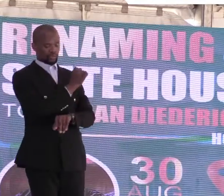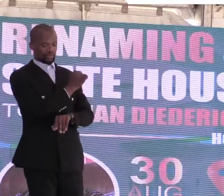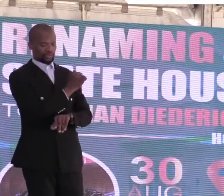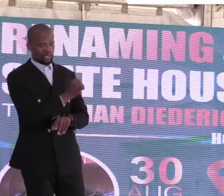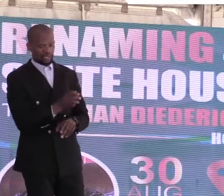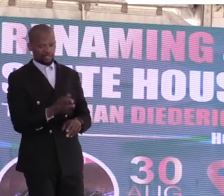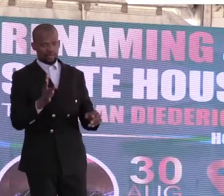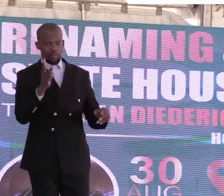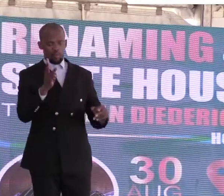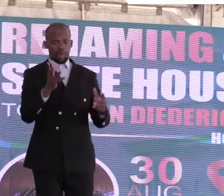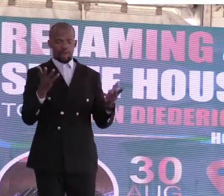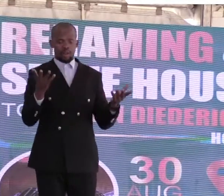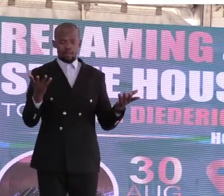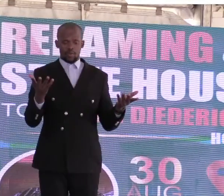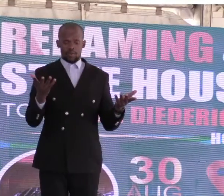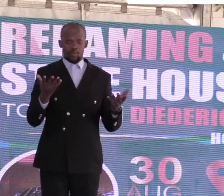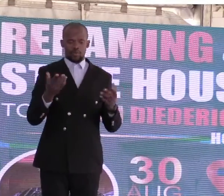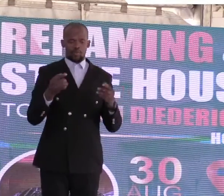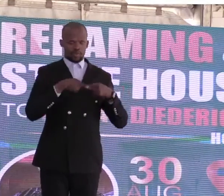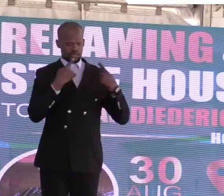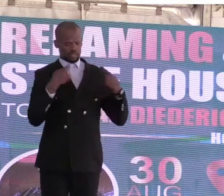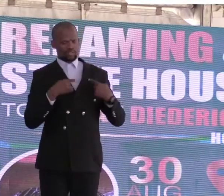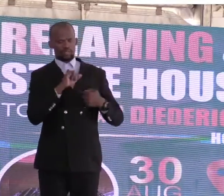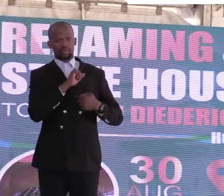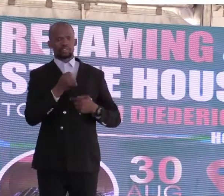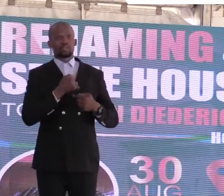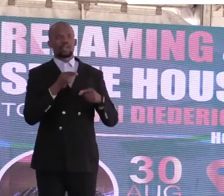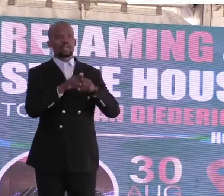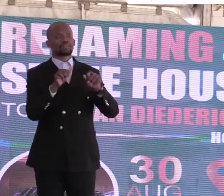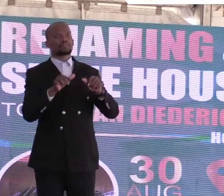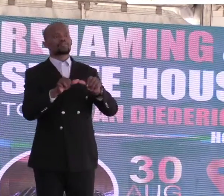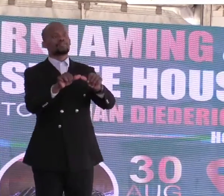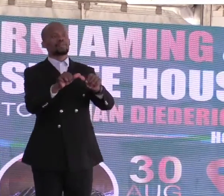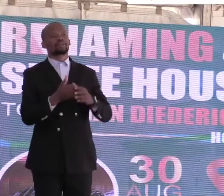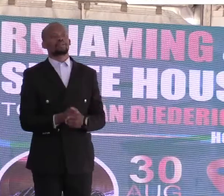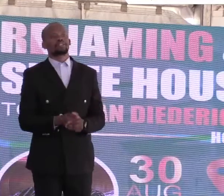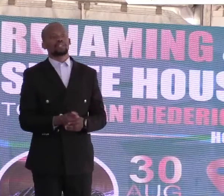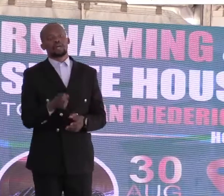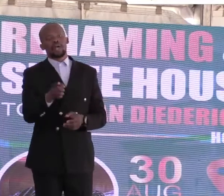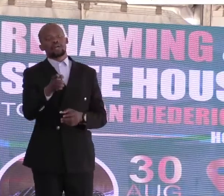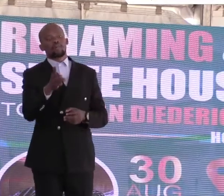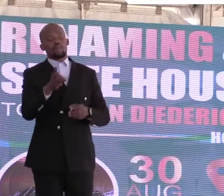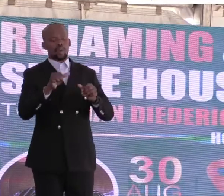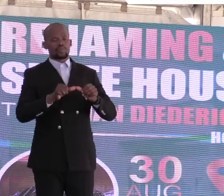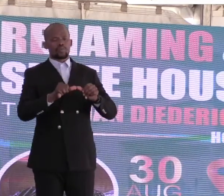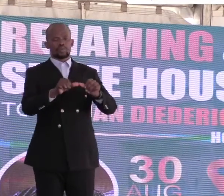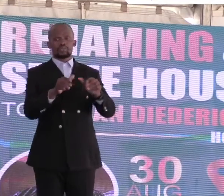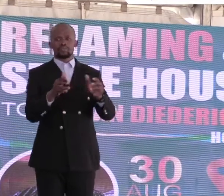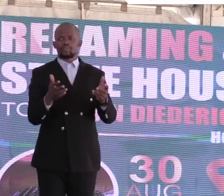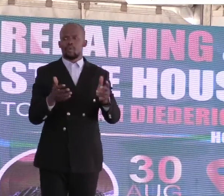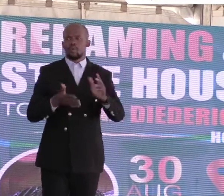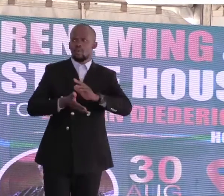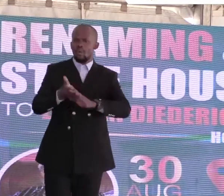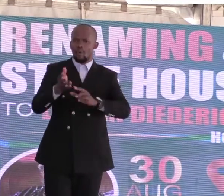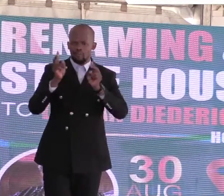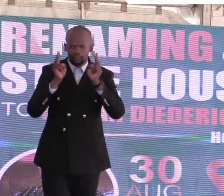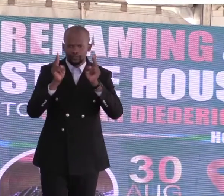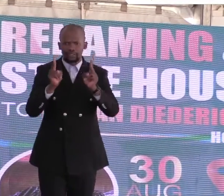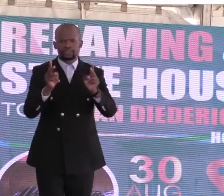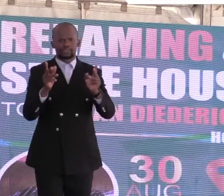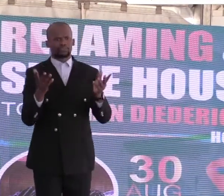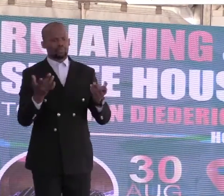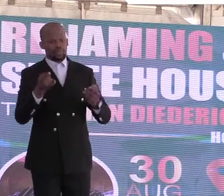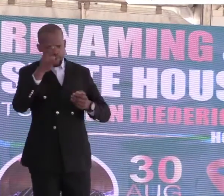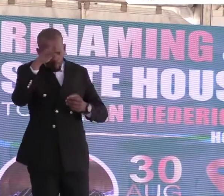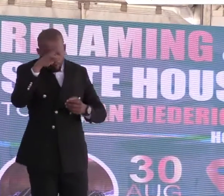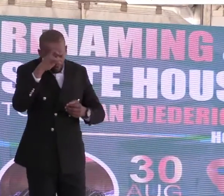our hearts as she continues to live with us, and that we will continuously go visit her for